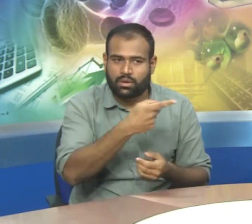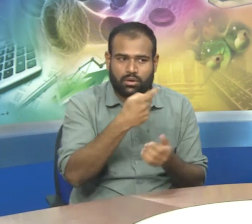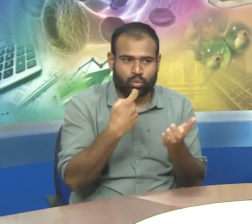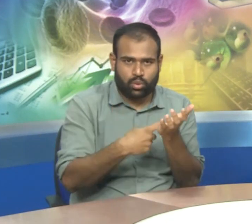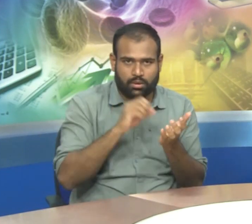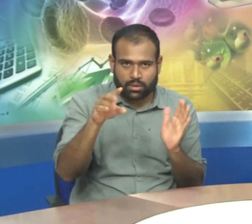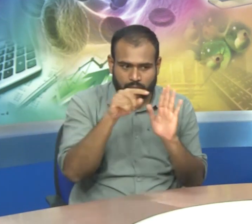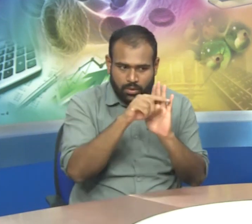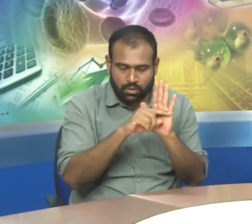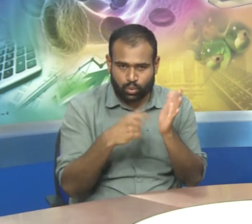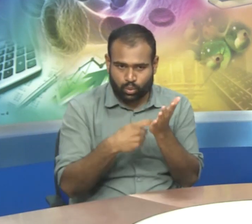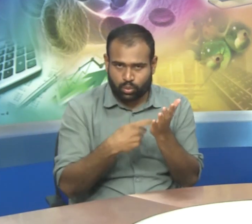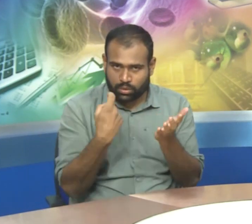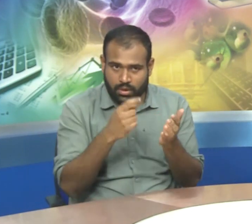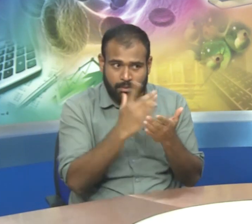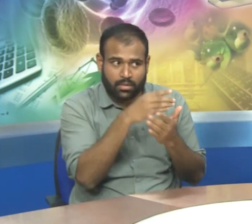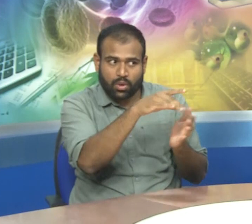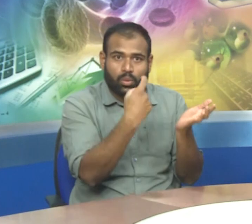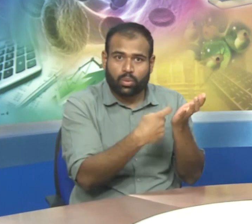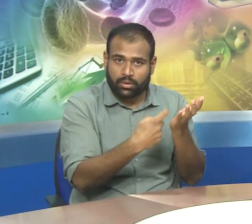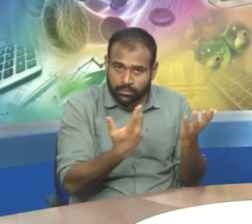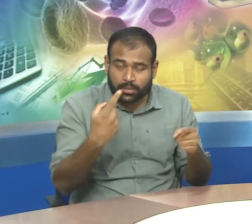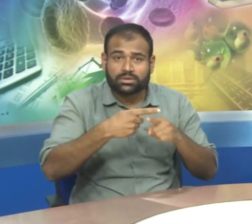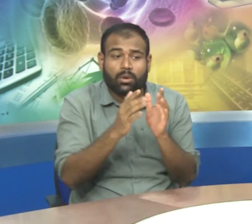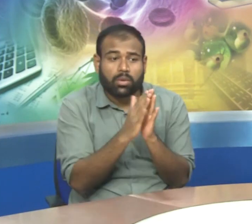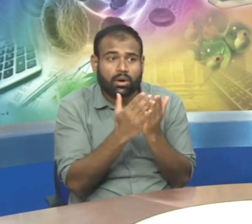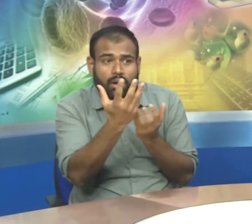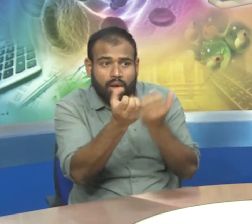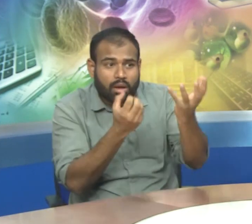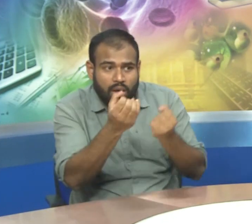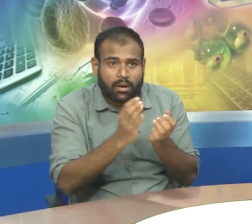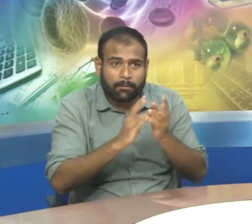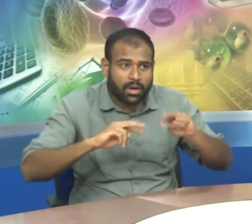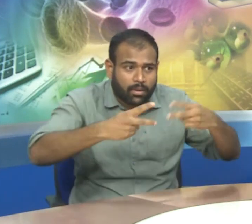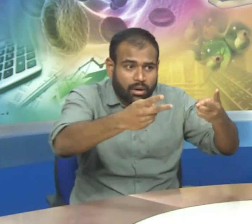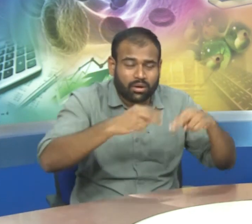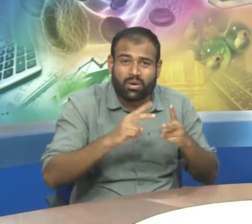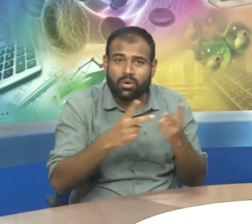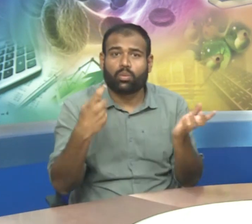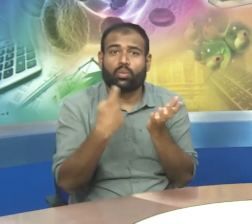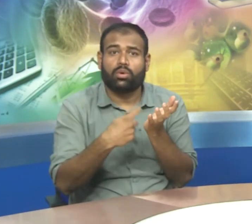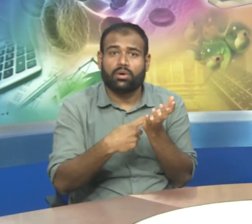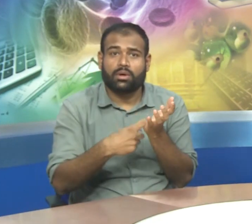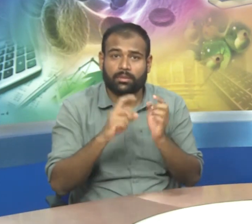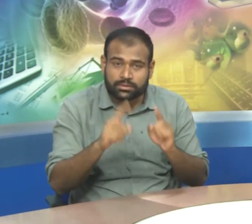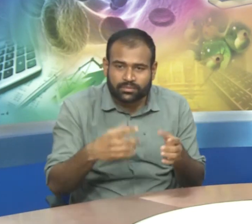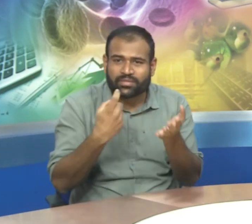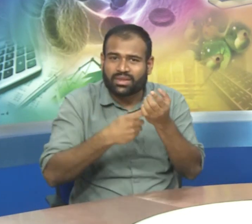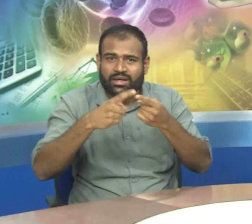Such programs acquaint the users with the library and its facilities, such as general rules